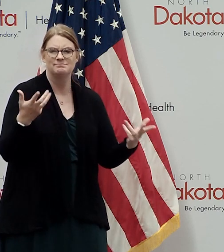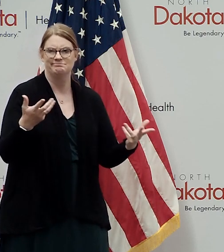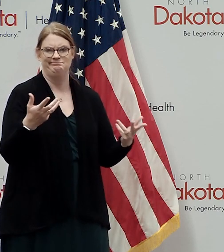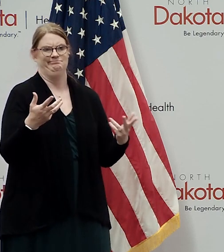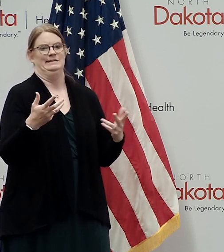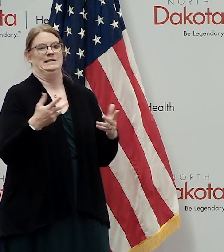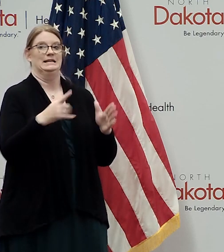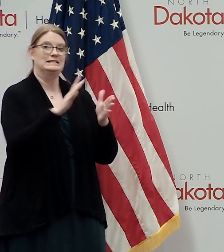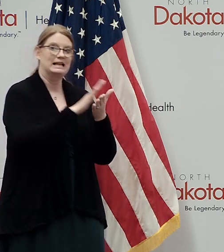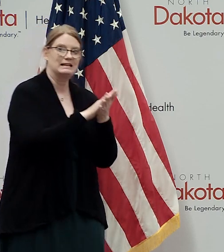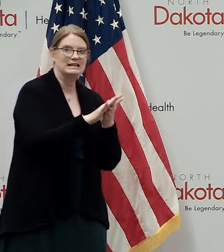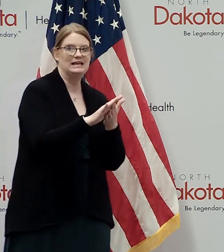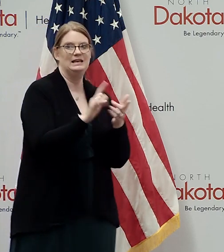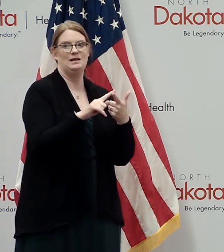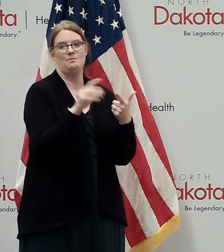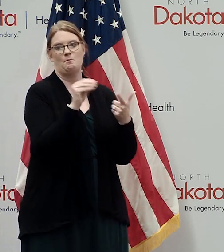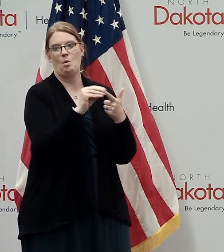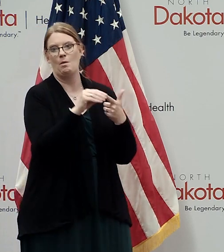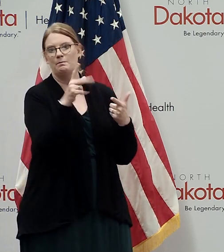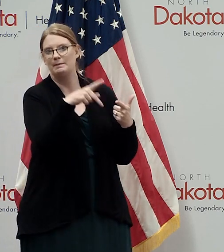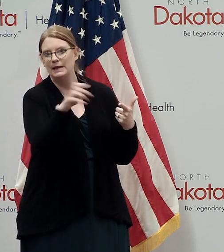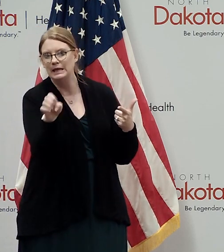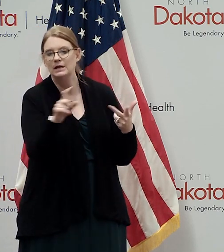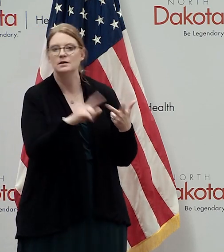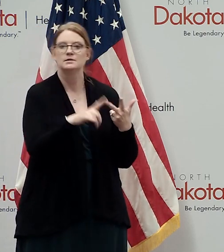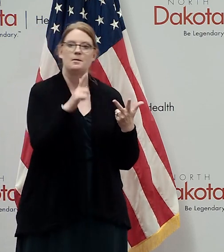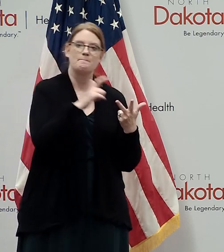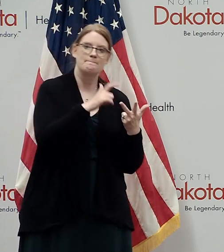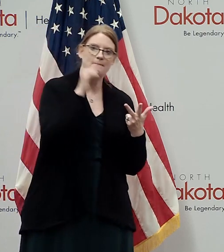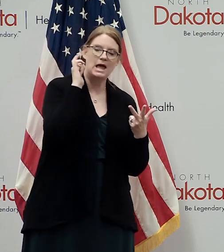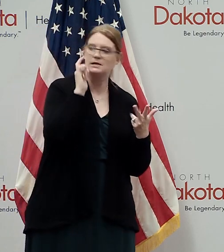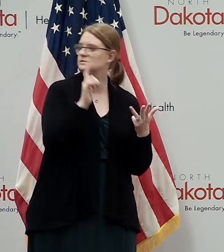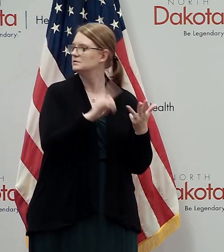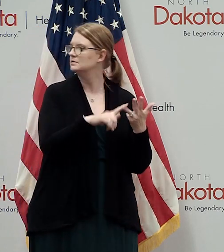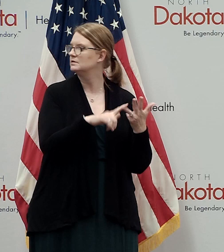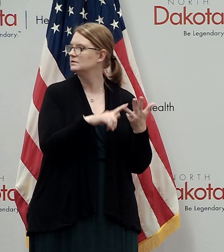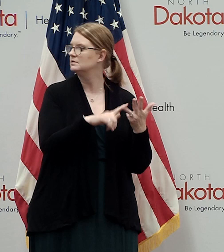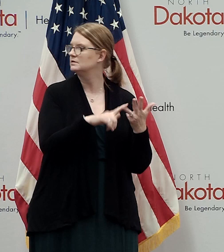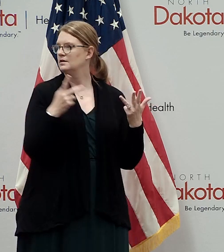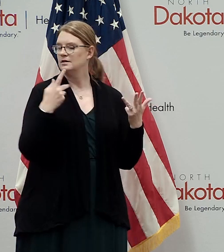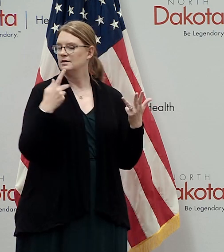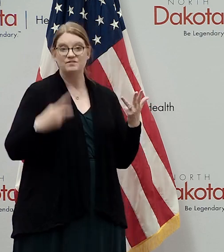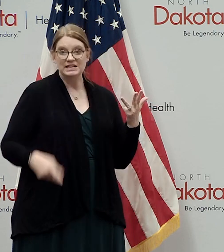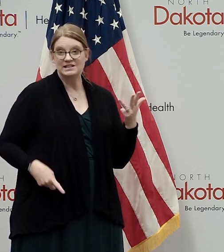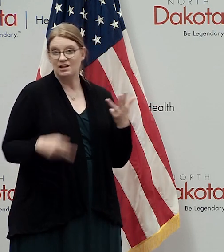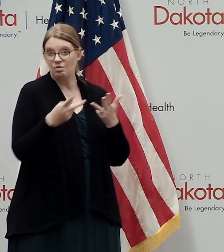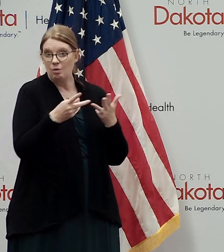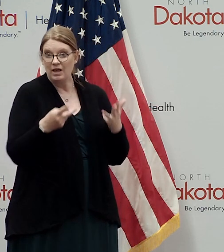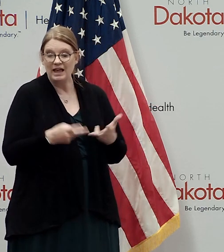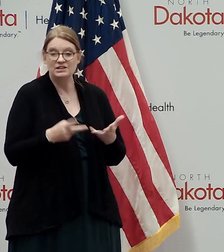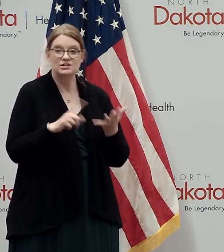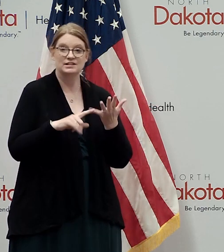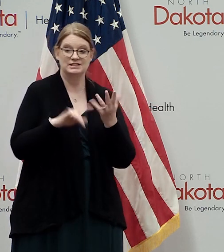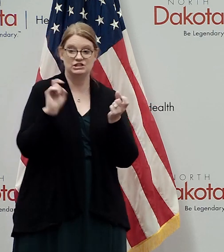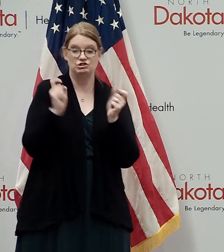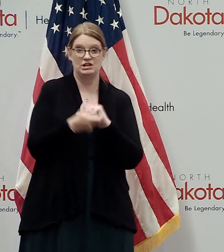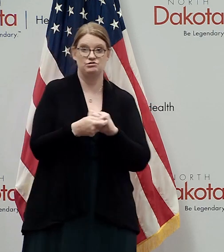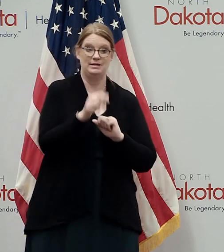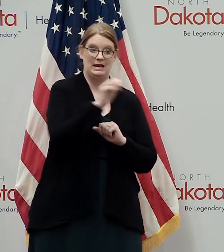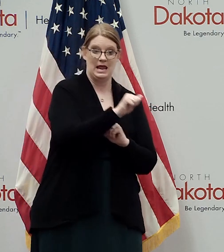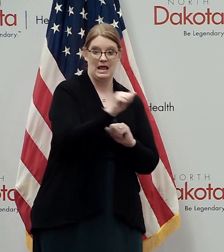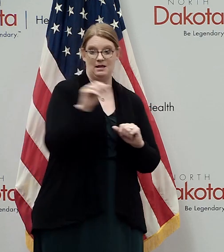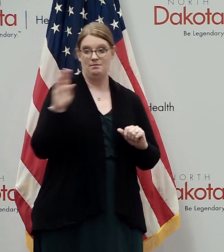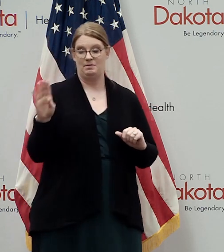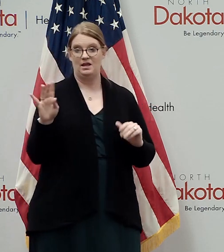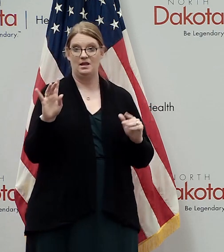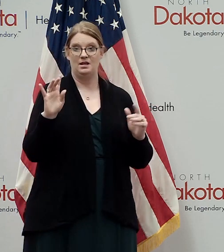it deep cleaning? Is it more PPE? Is it more mask wearing? Is it physical locations? Is it changing to an A/B schedule where you get less students